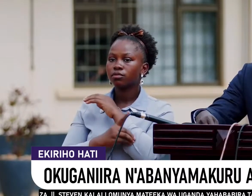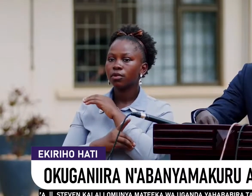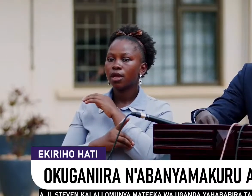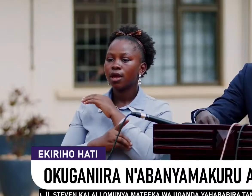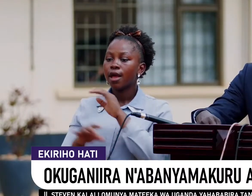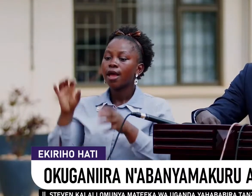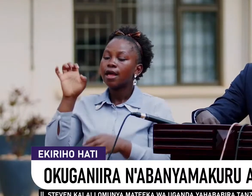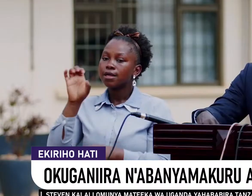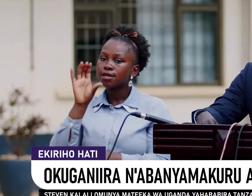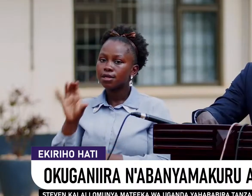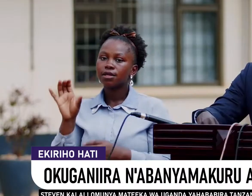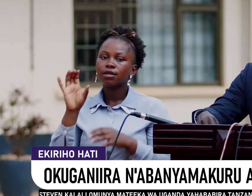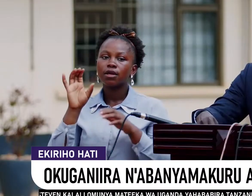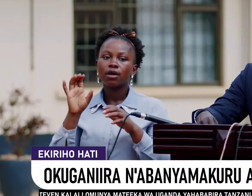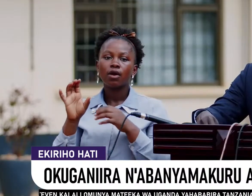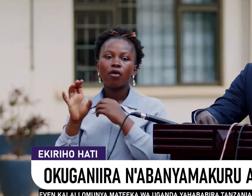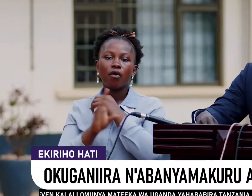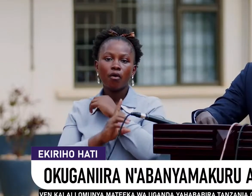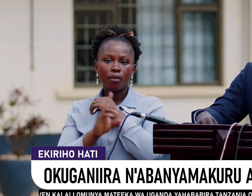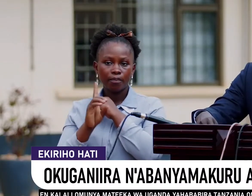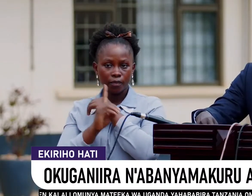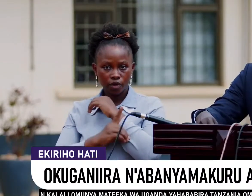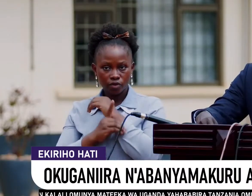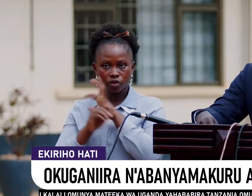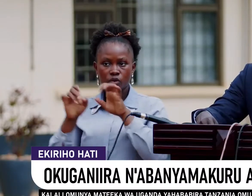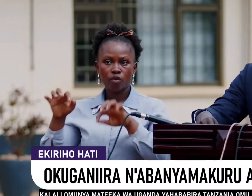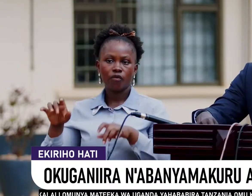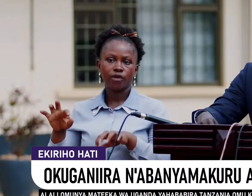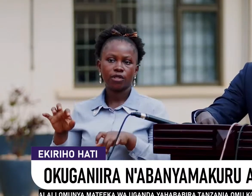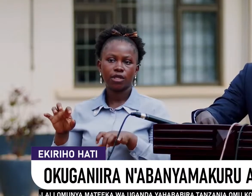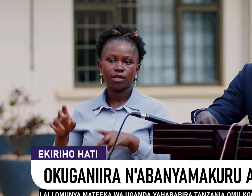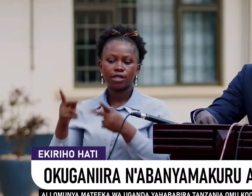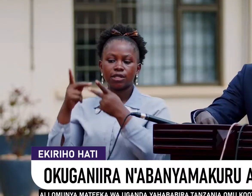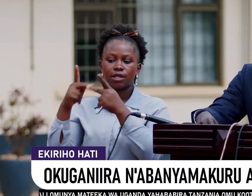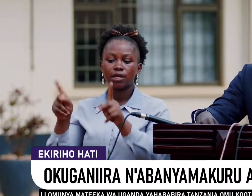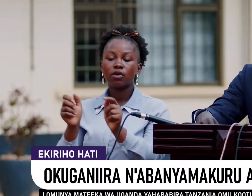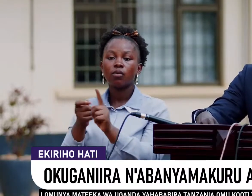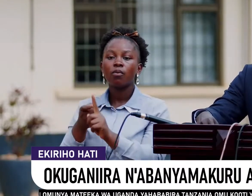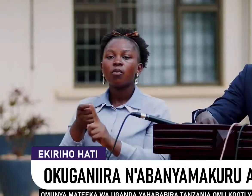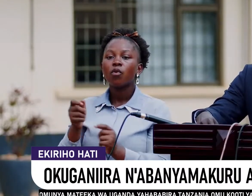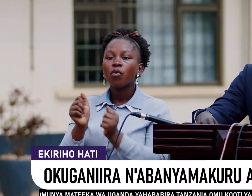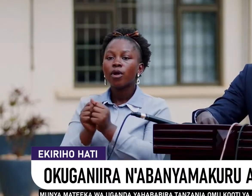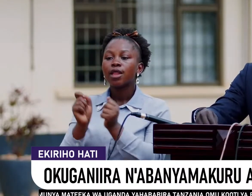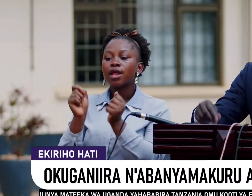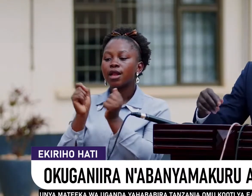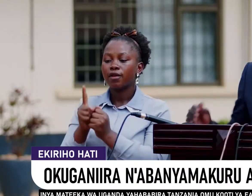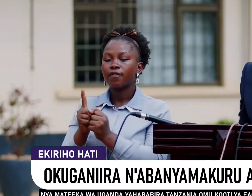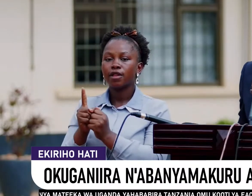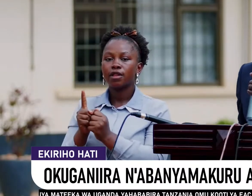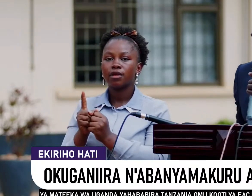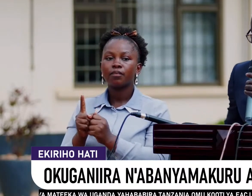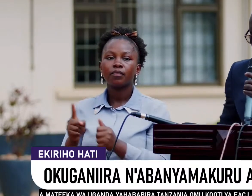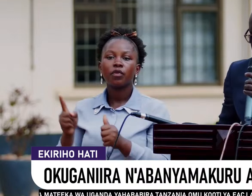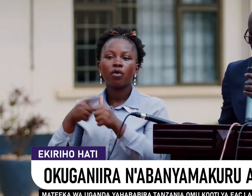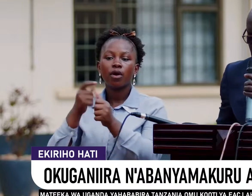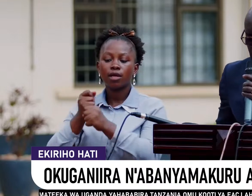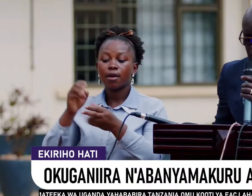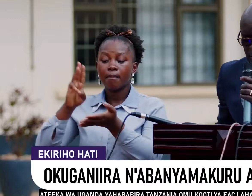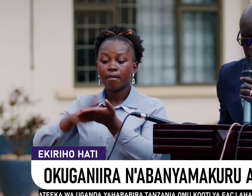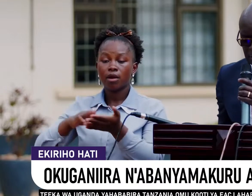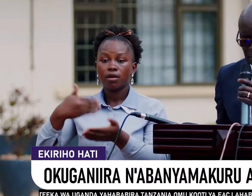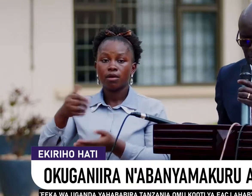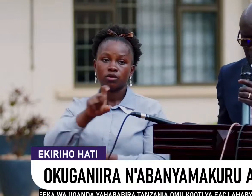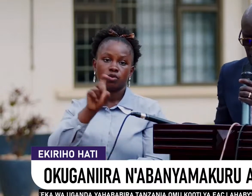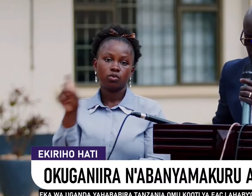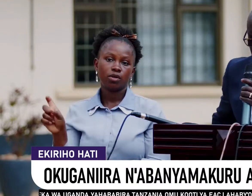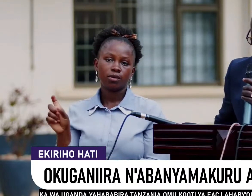offices, the electoral commission offices in the districts, beginning with 11th of August, which is Monday next week.